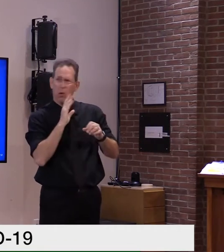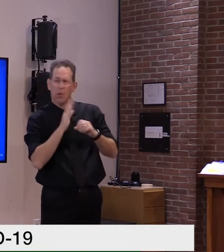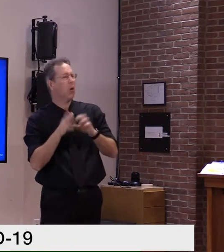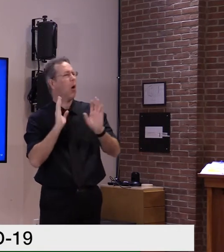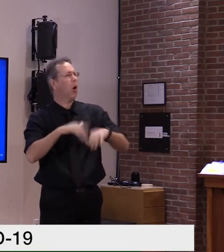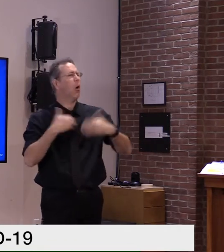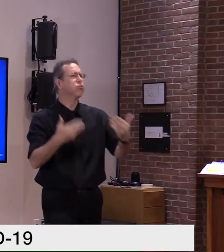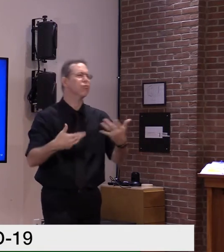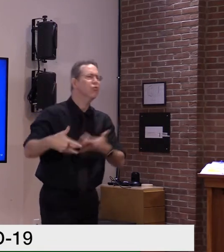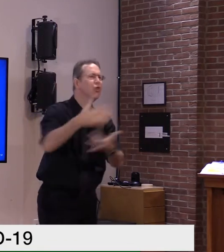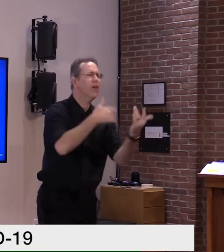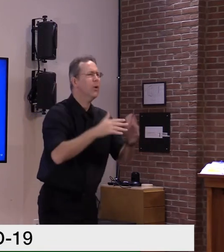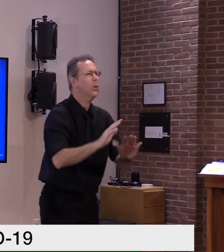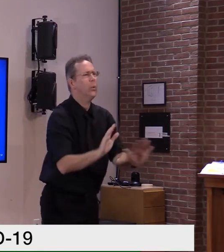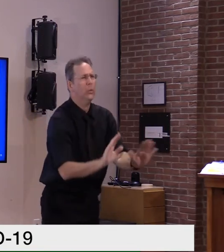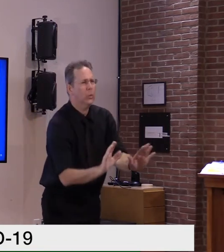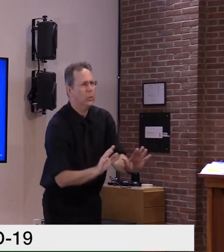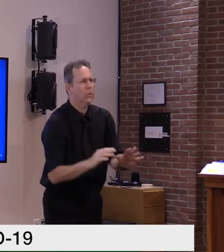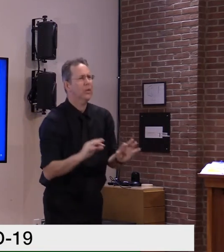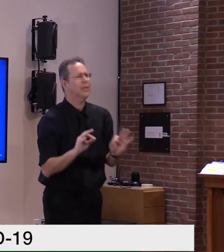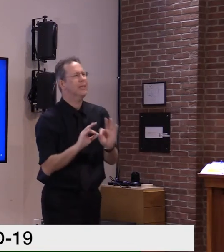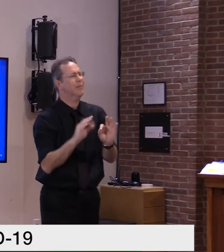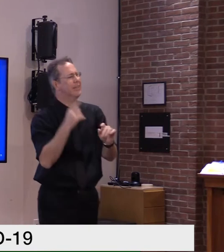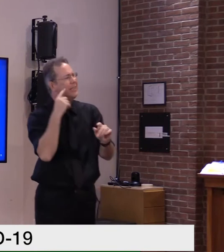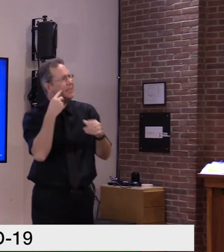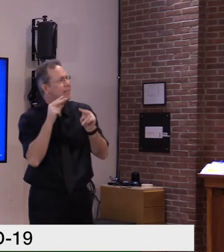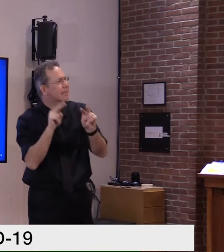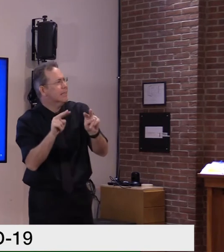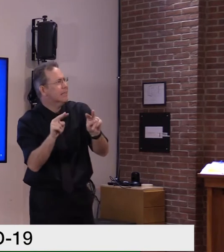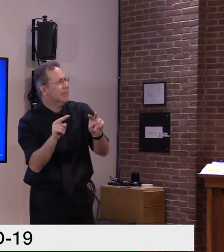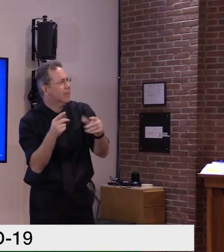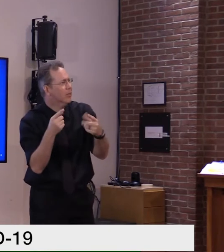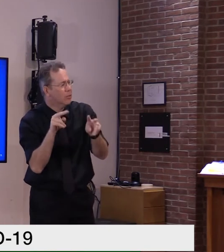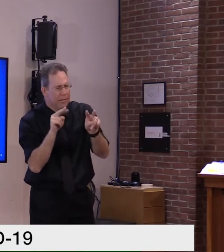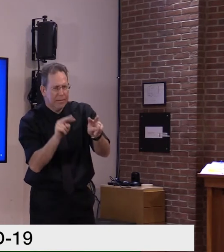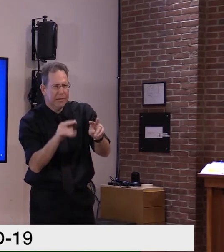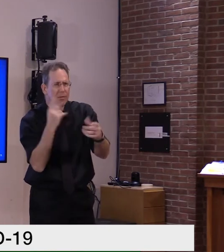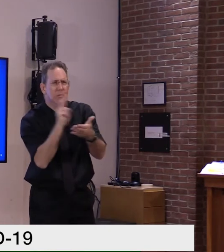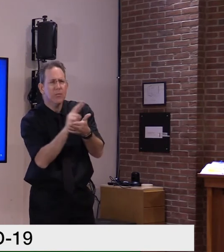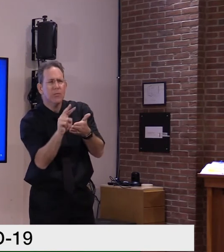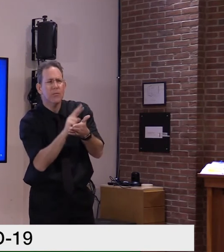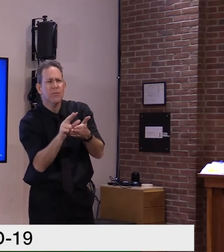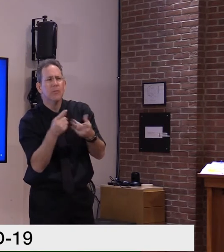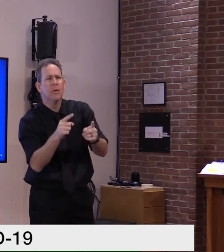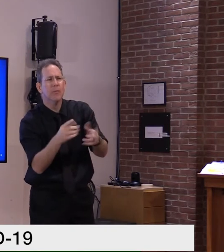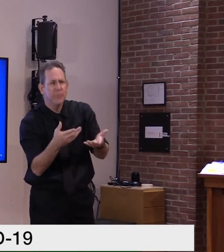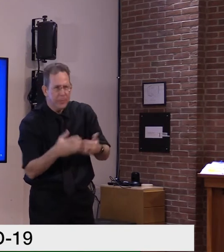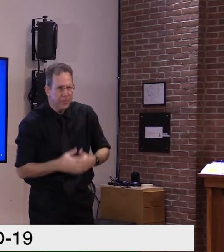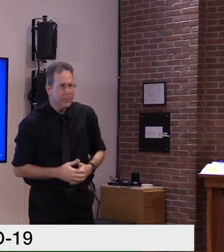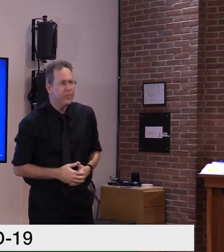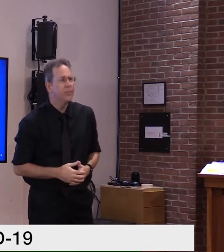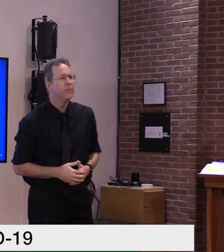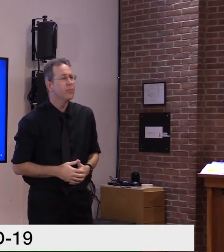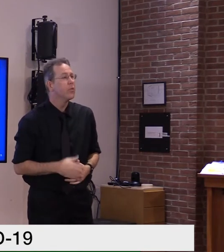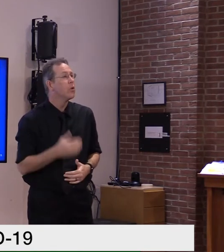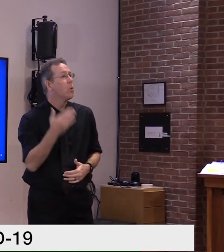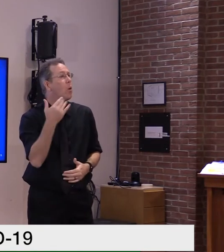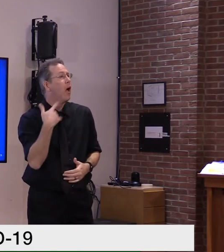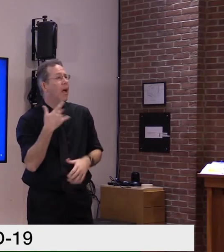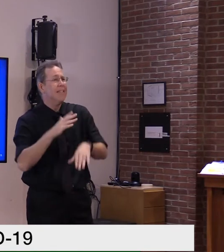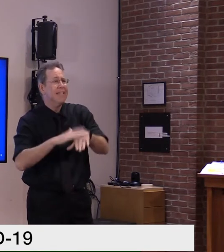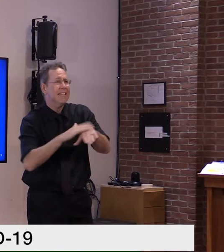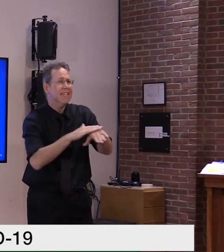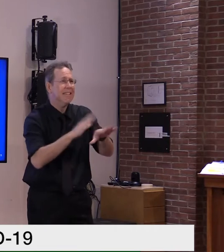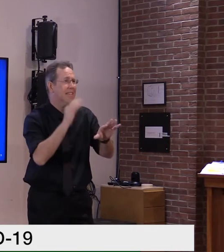Reasons to be vigilant and careful, just to emphasize the point, we'll show on the next couple of slides. In Vermont,